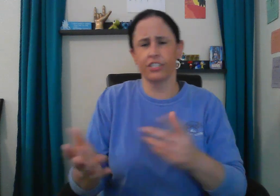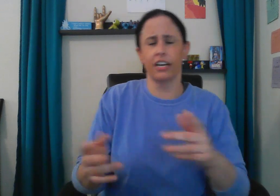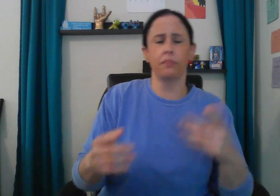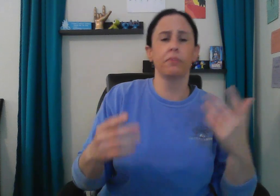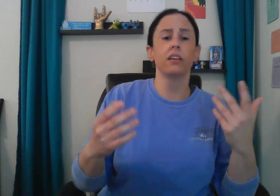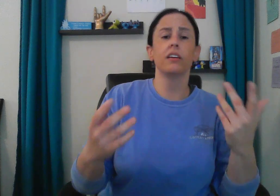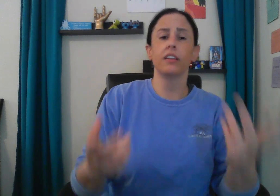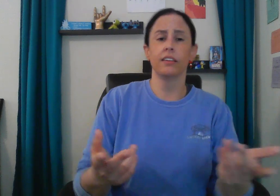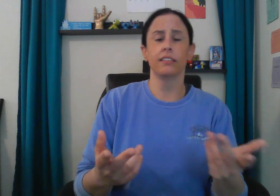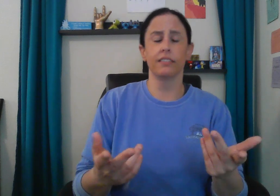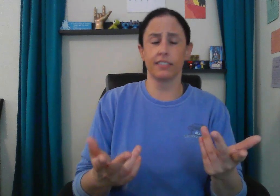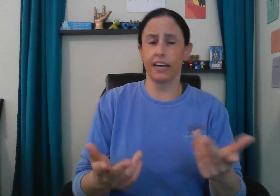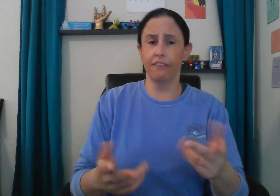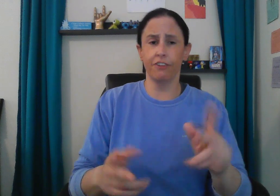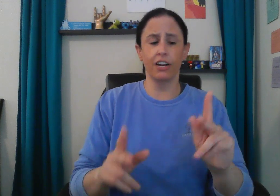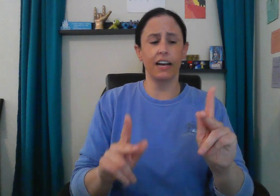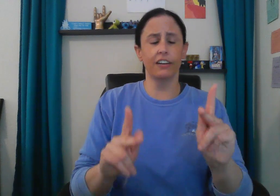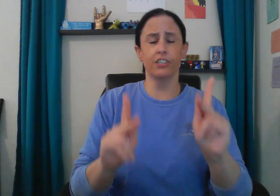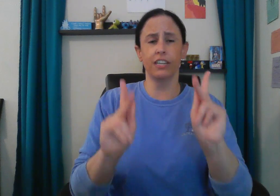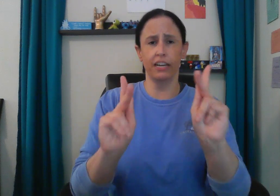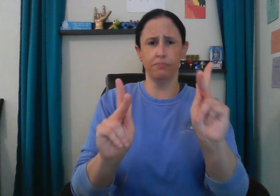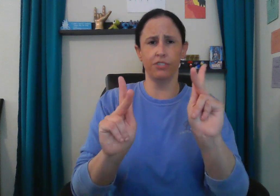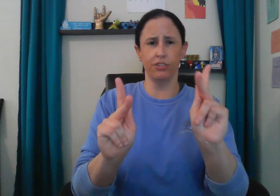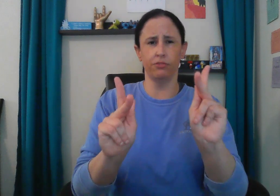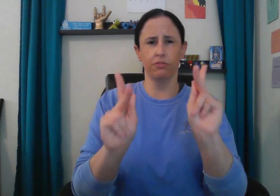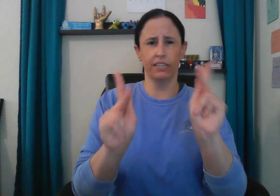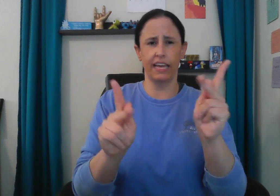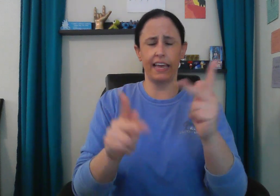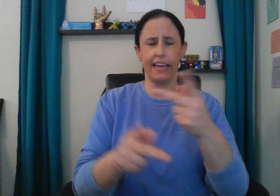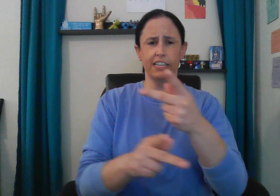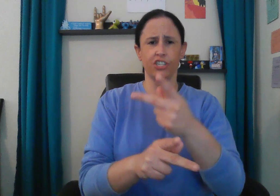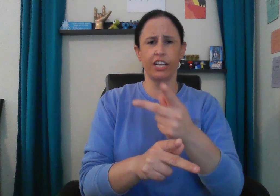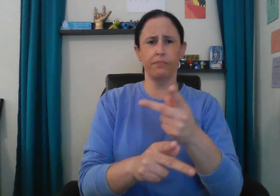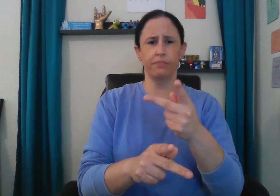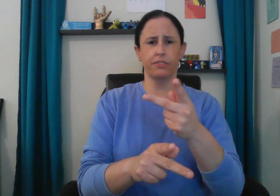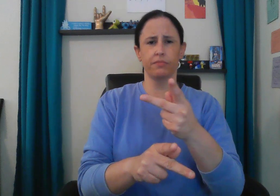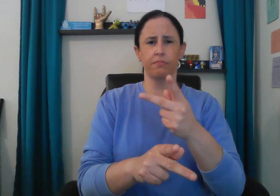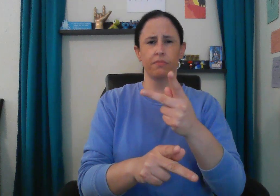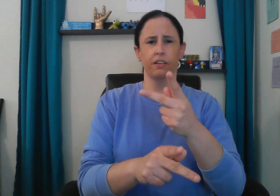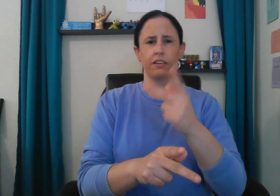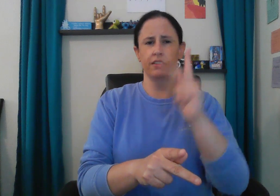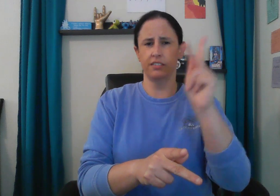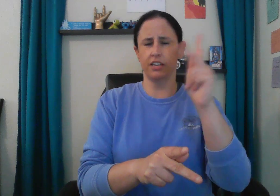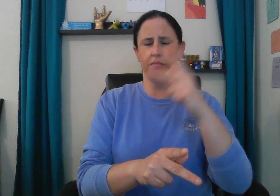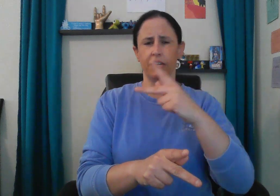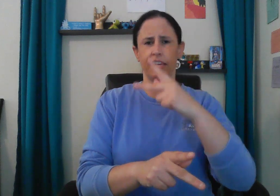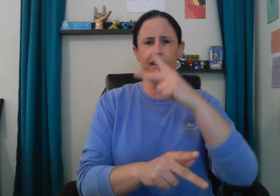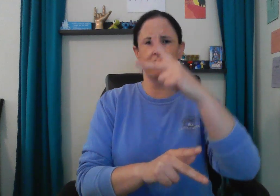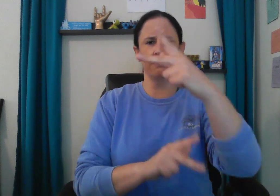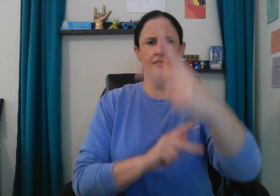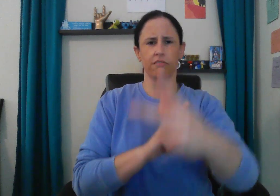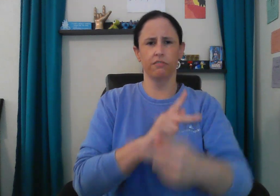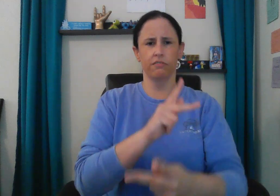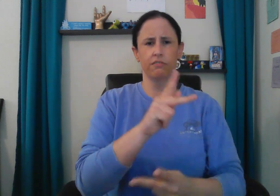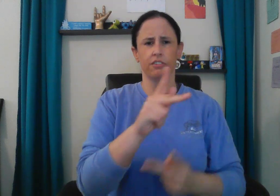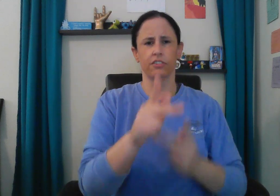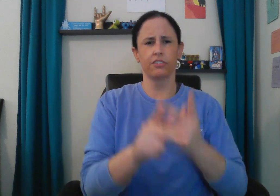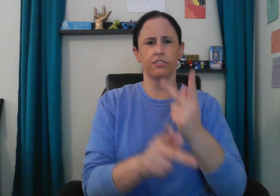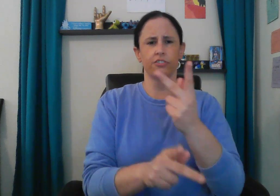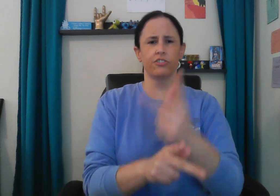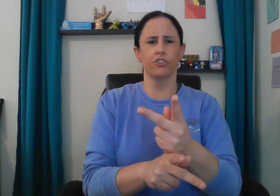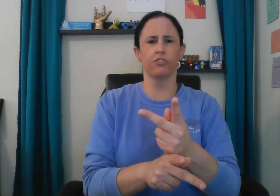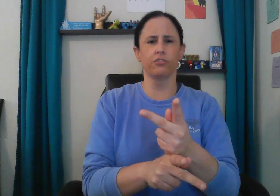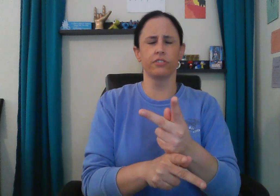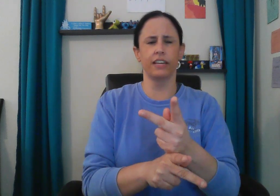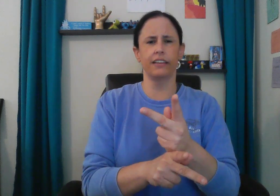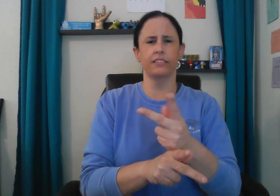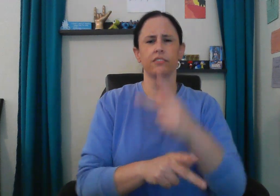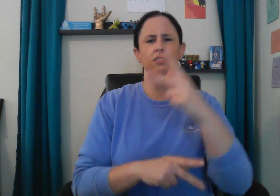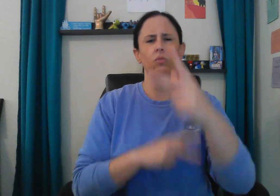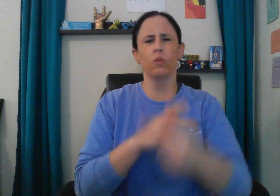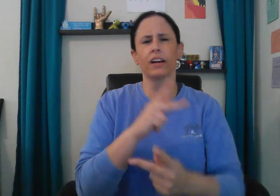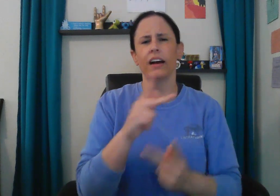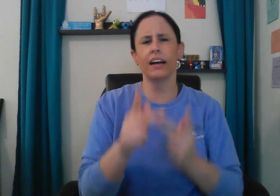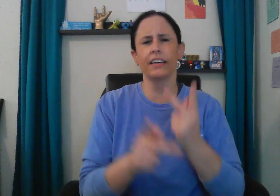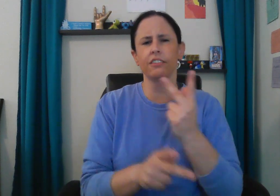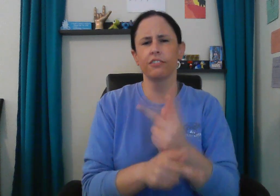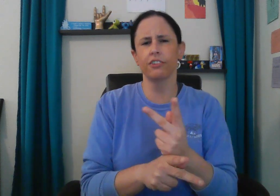type. The sign for kind or type do K hand shapes, dominant hand, circles, lands. What kind or